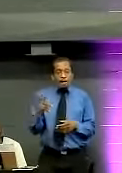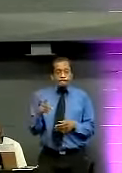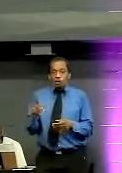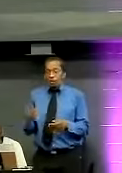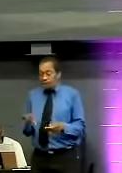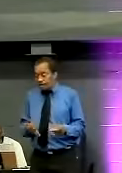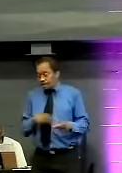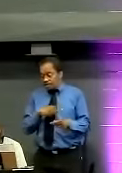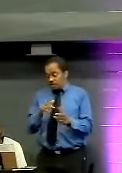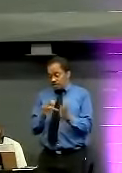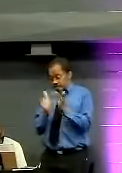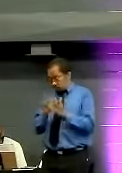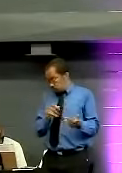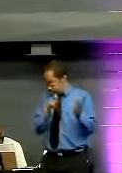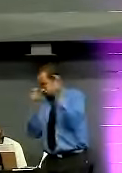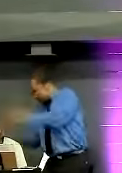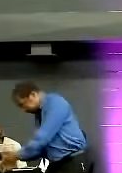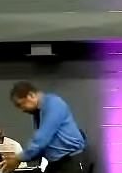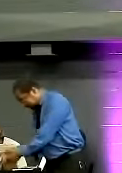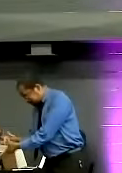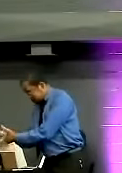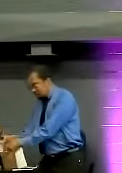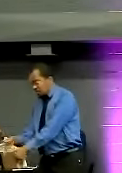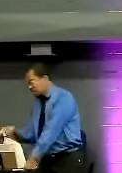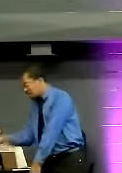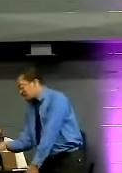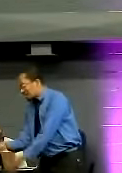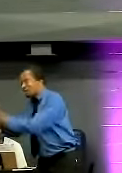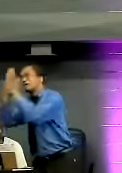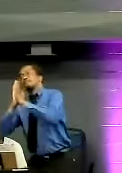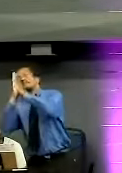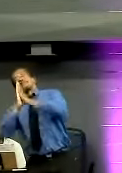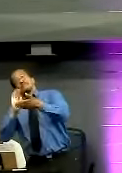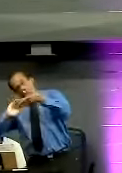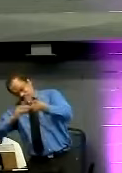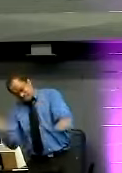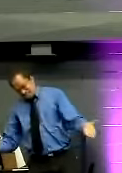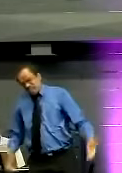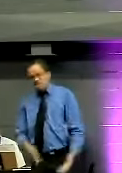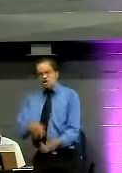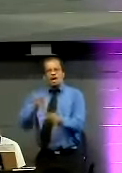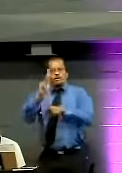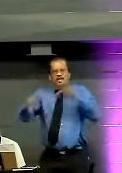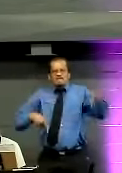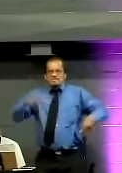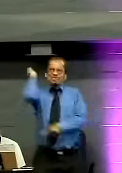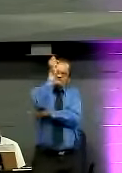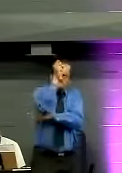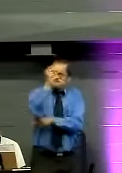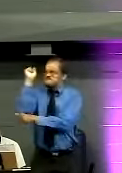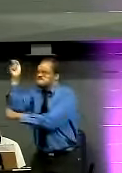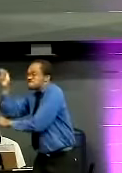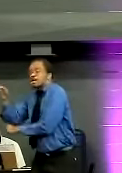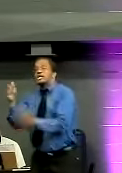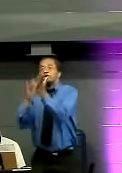the ground, he was praying, Father, forgive him. When they hammered the nail in his hand, he